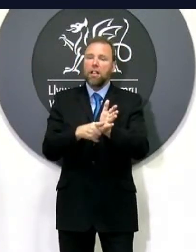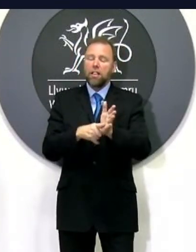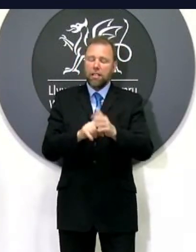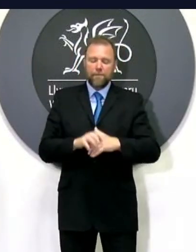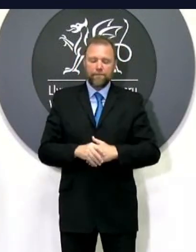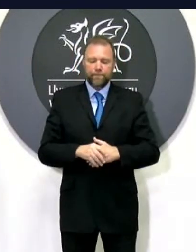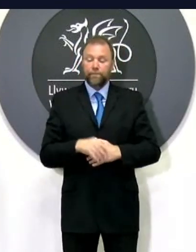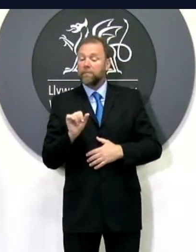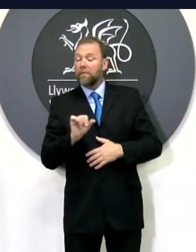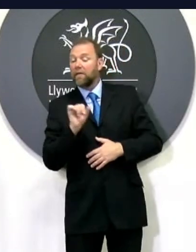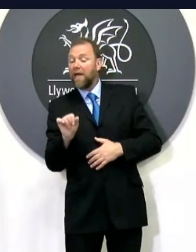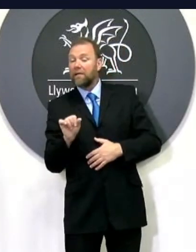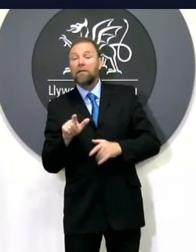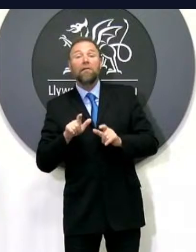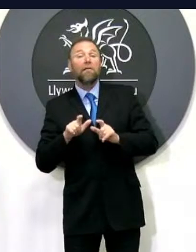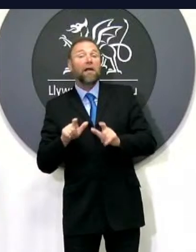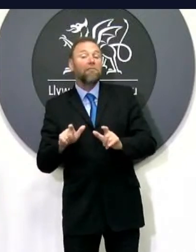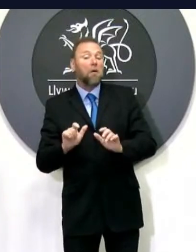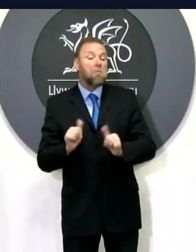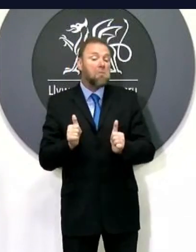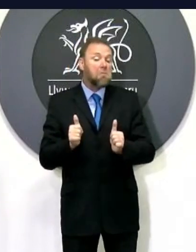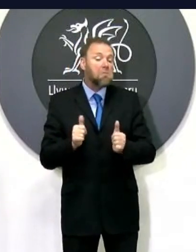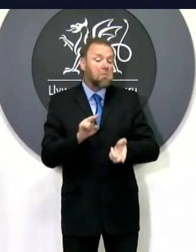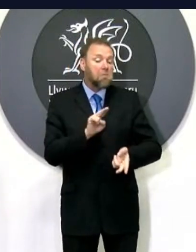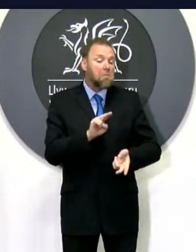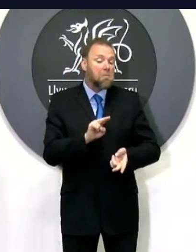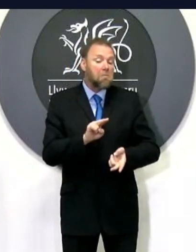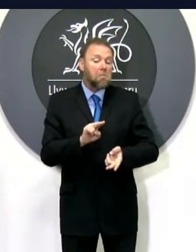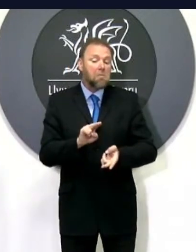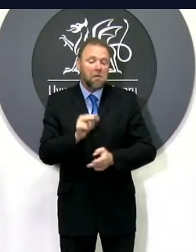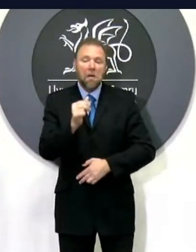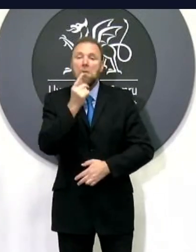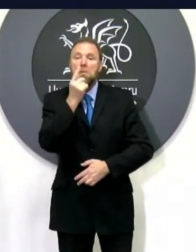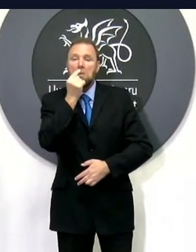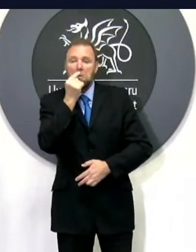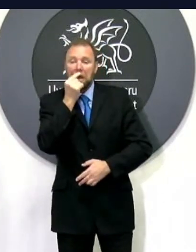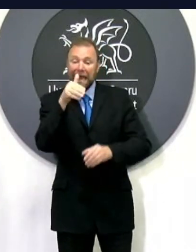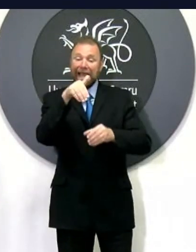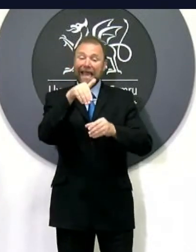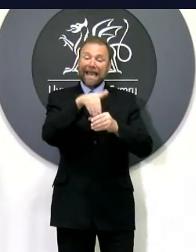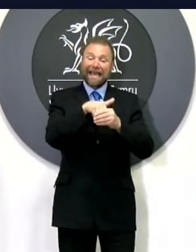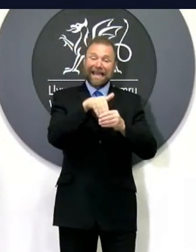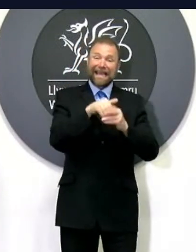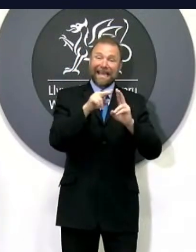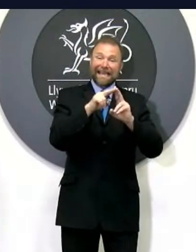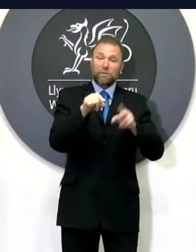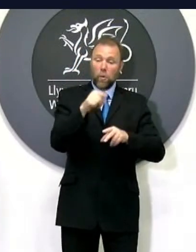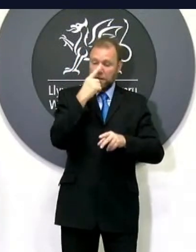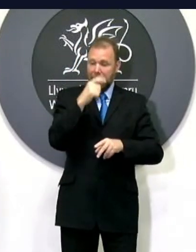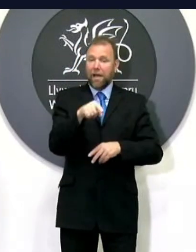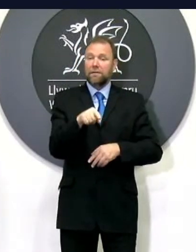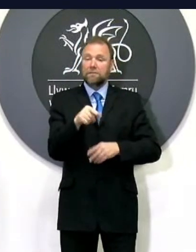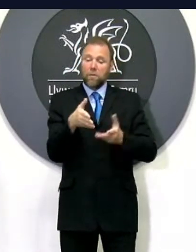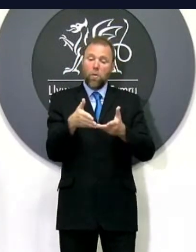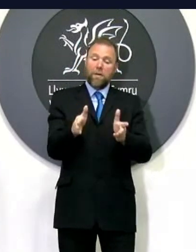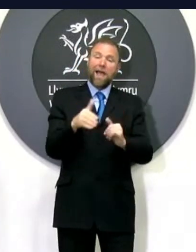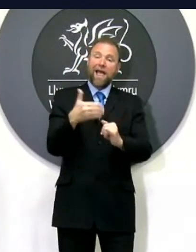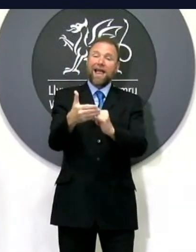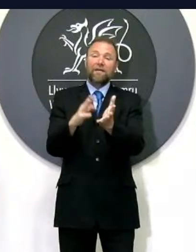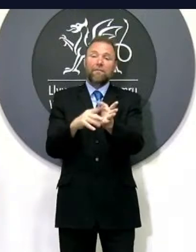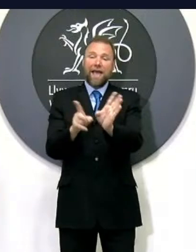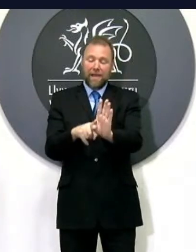well, the possibility of indoor hospitality being able to reopen by the end of